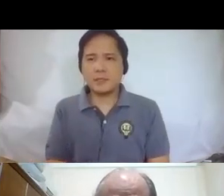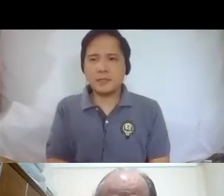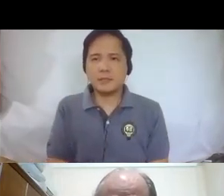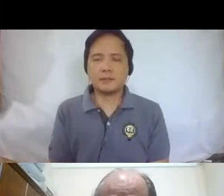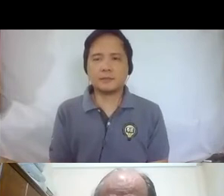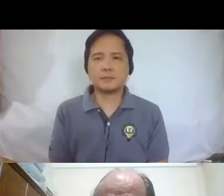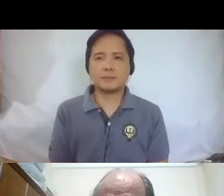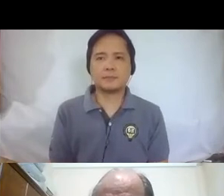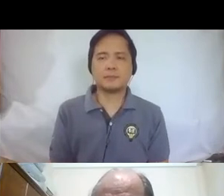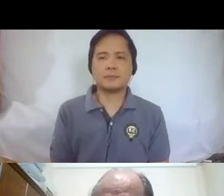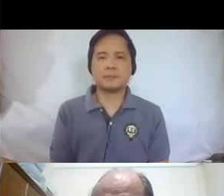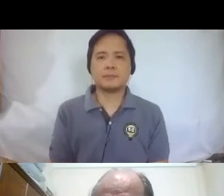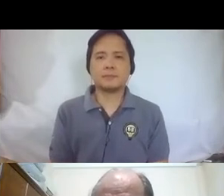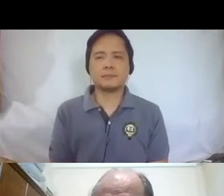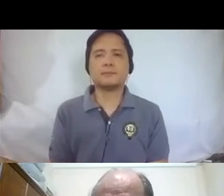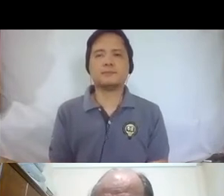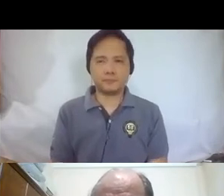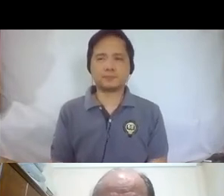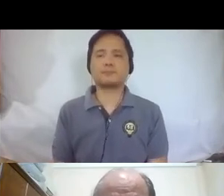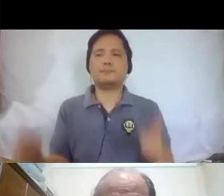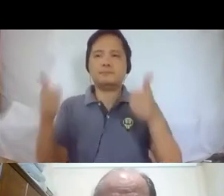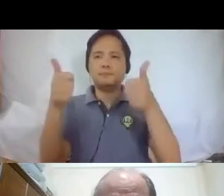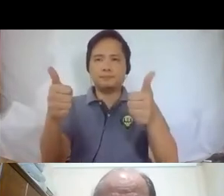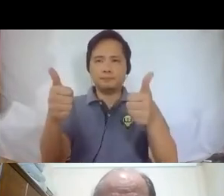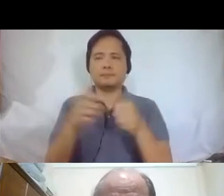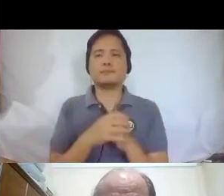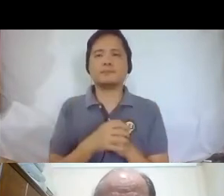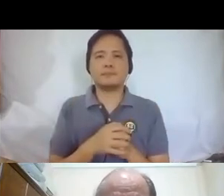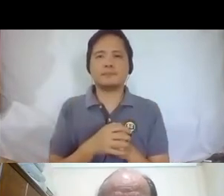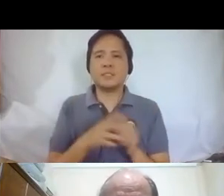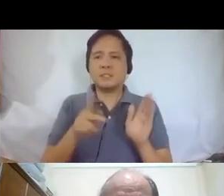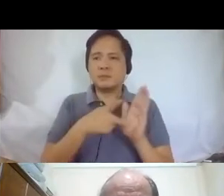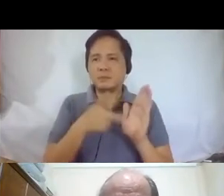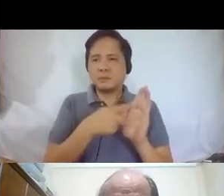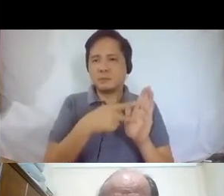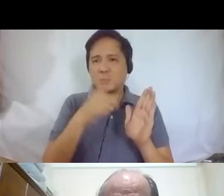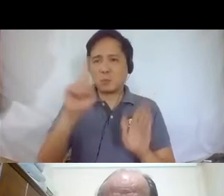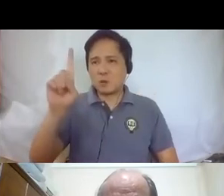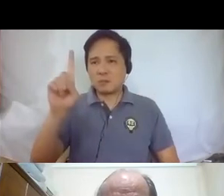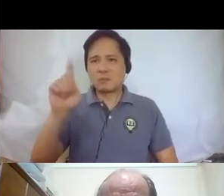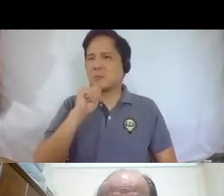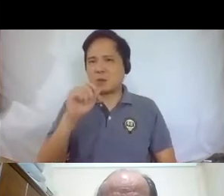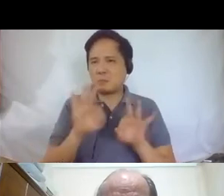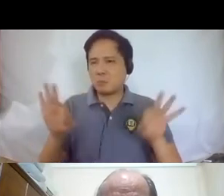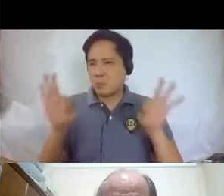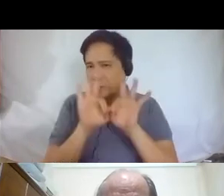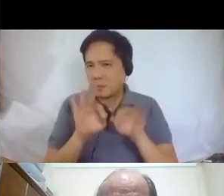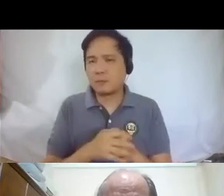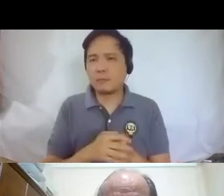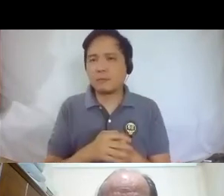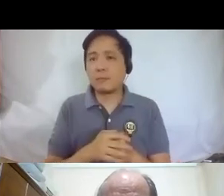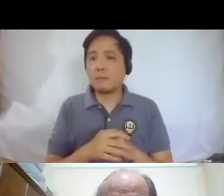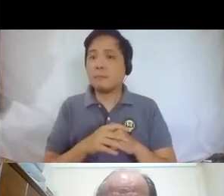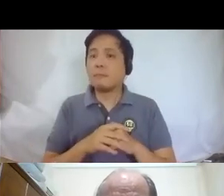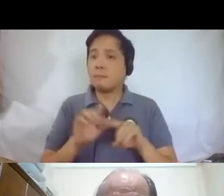Yes, sir. Okay, the first page is not that important, but we're going to look at some signs from Ho Chi Minh City